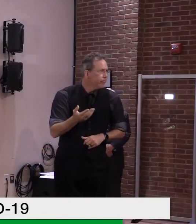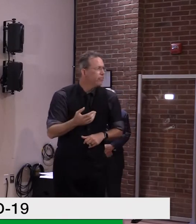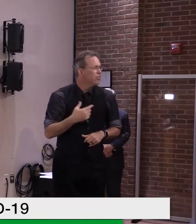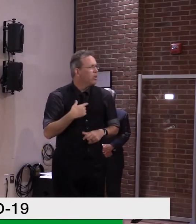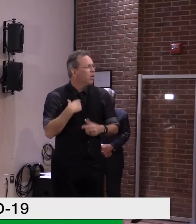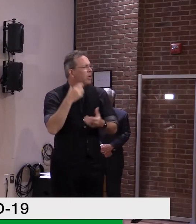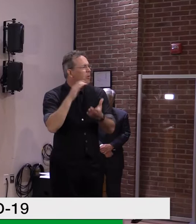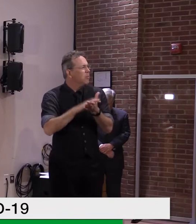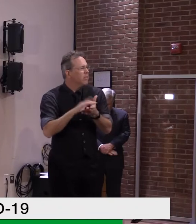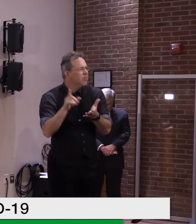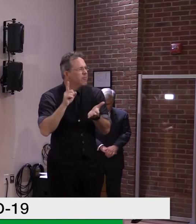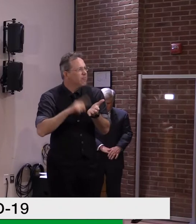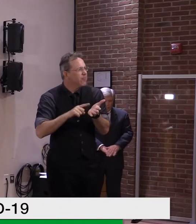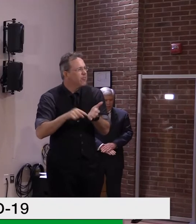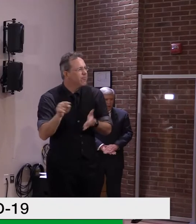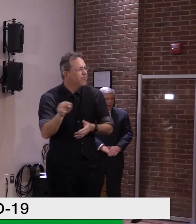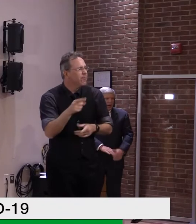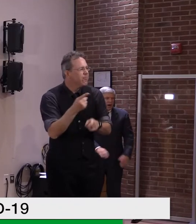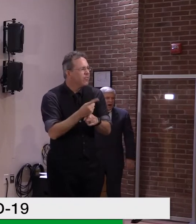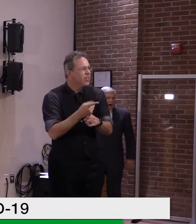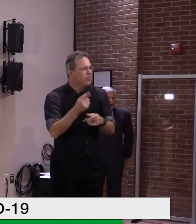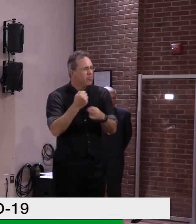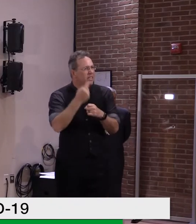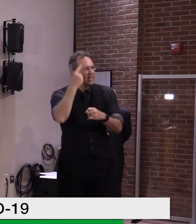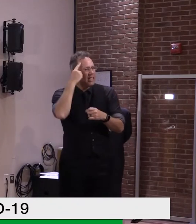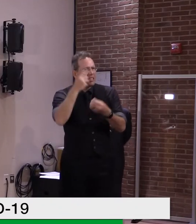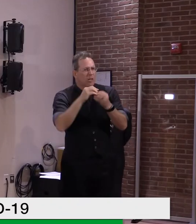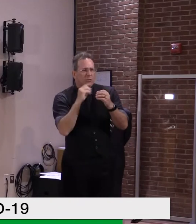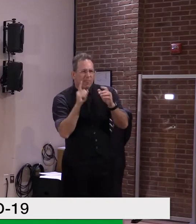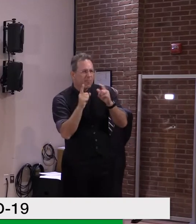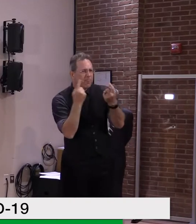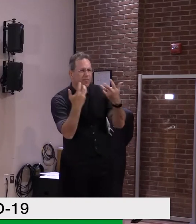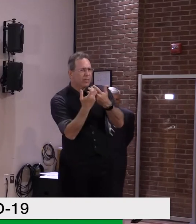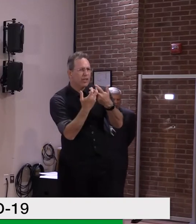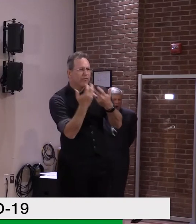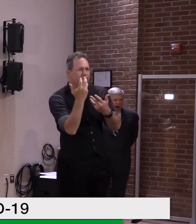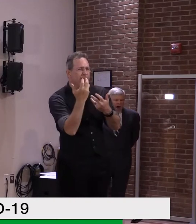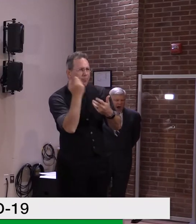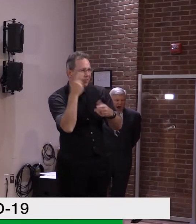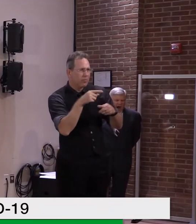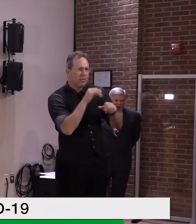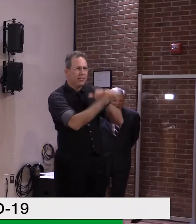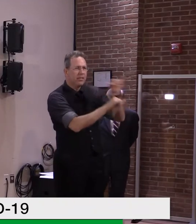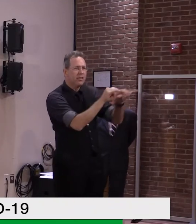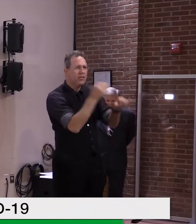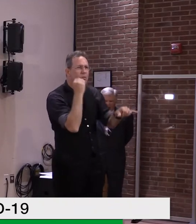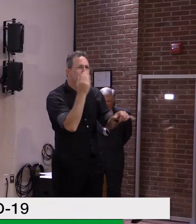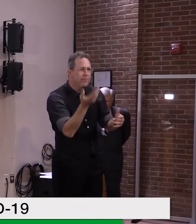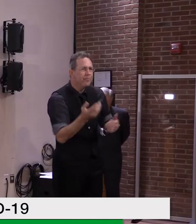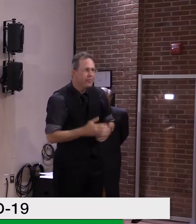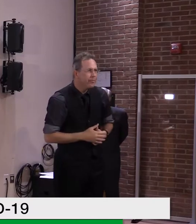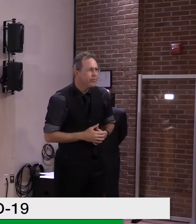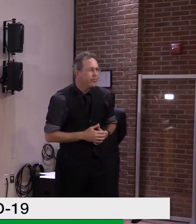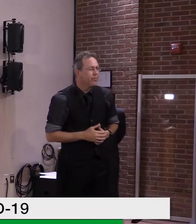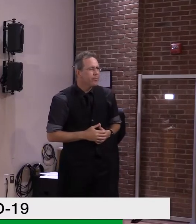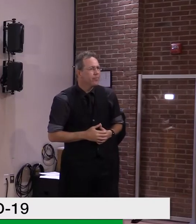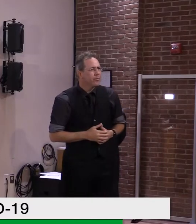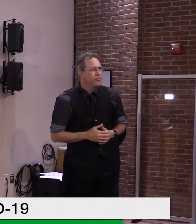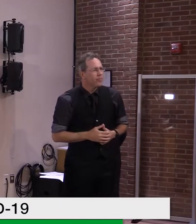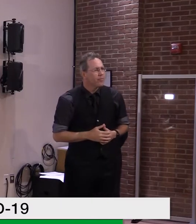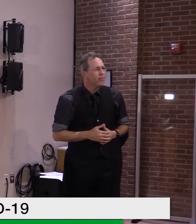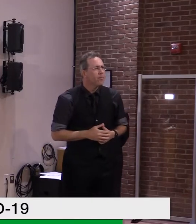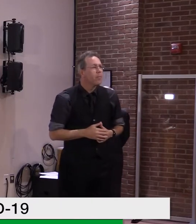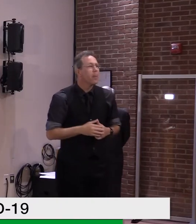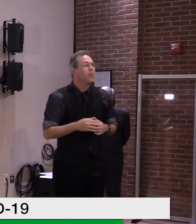really staying home for long periods of time and were concerned, even though the concerns turn out to be less